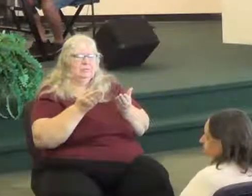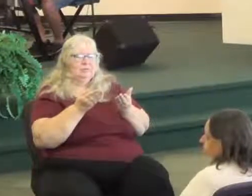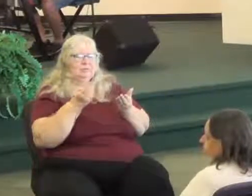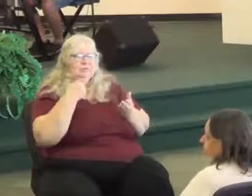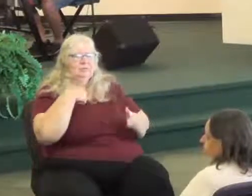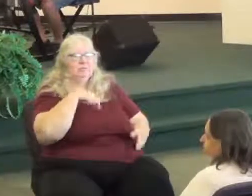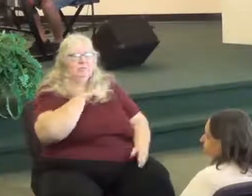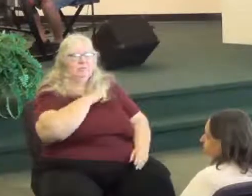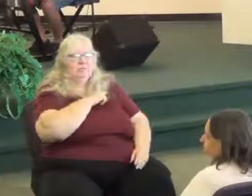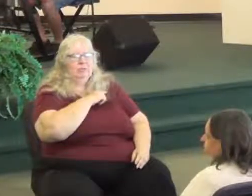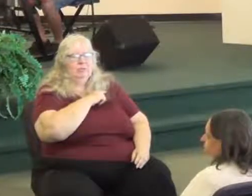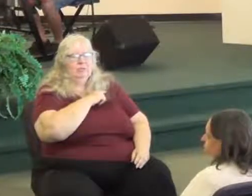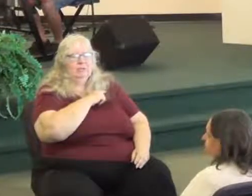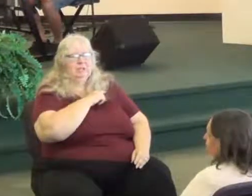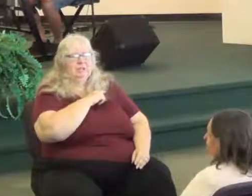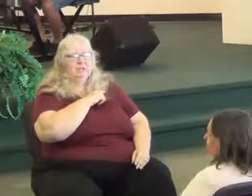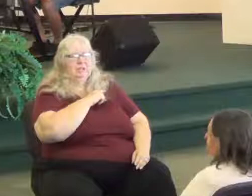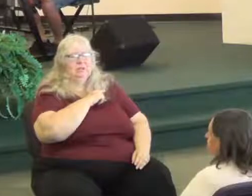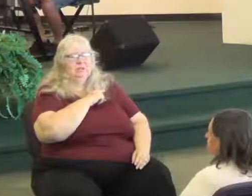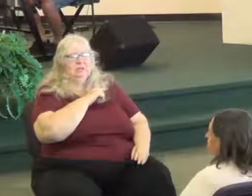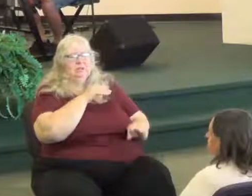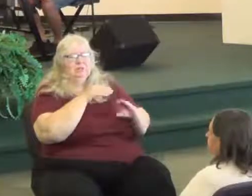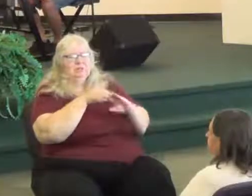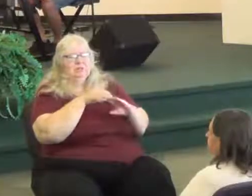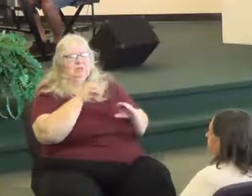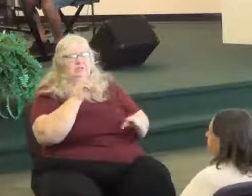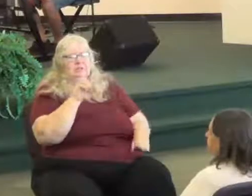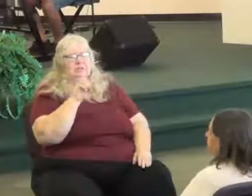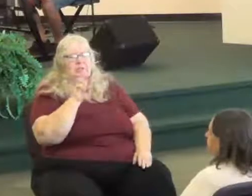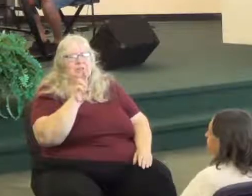We were down in Dominican Republic,